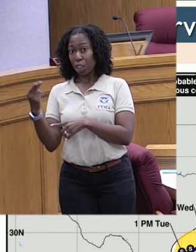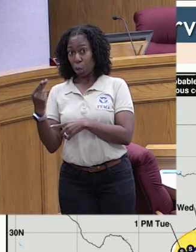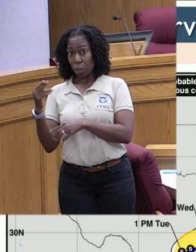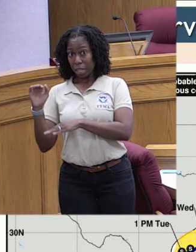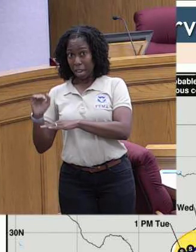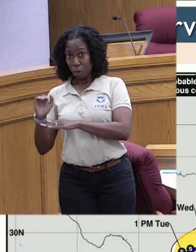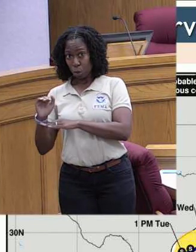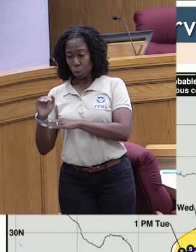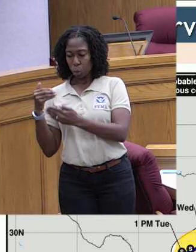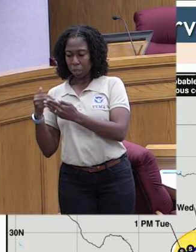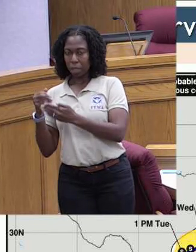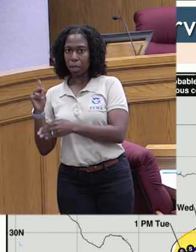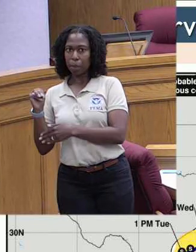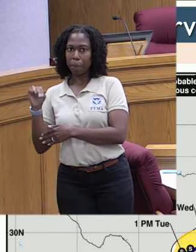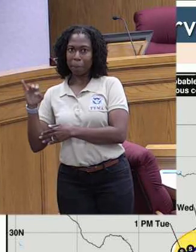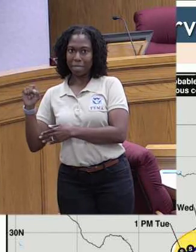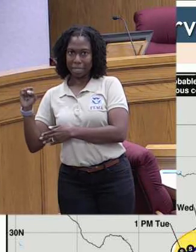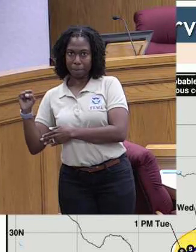into Mississippi.